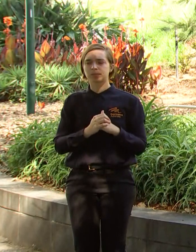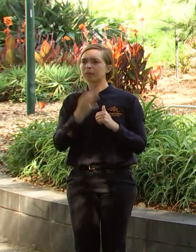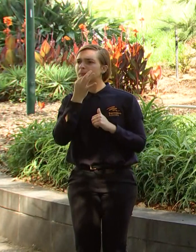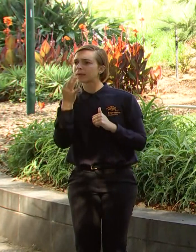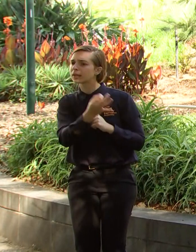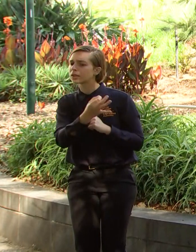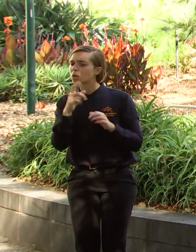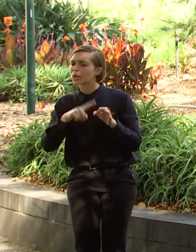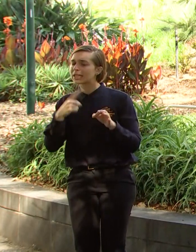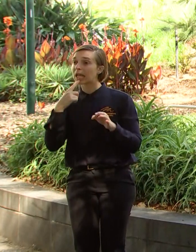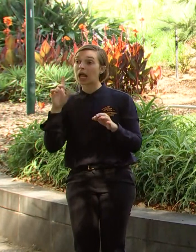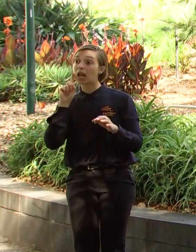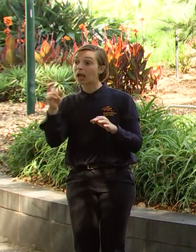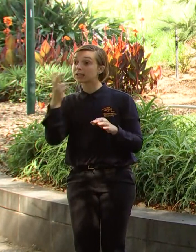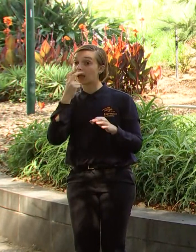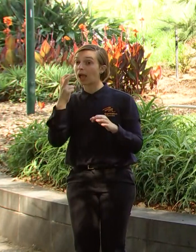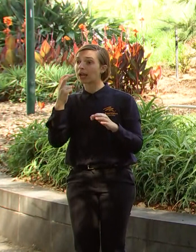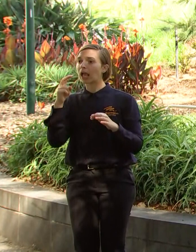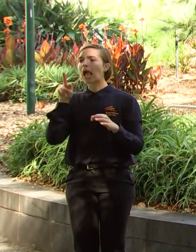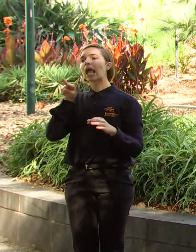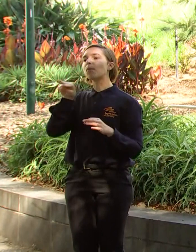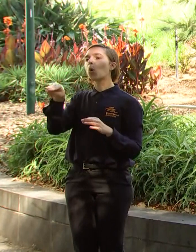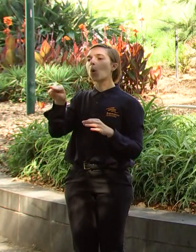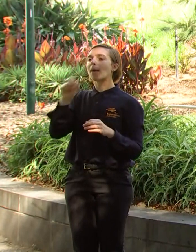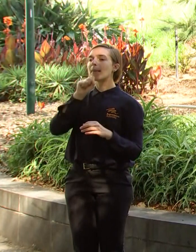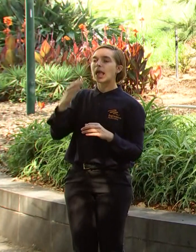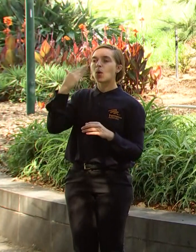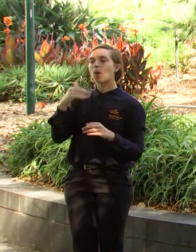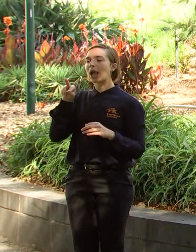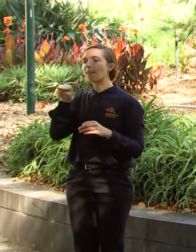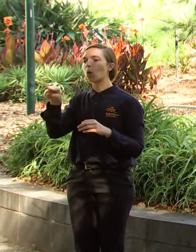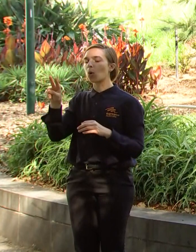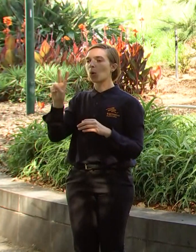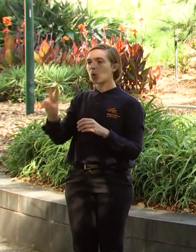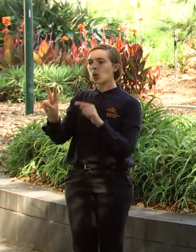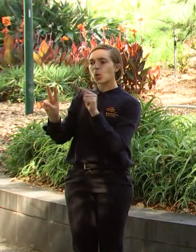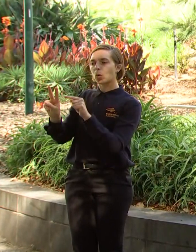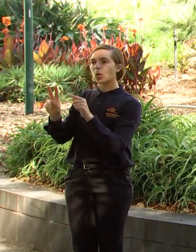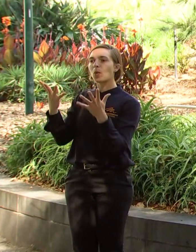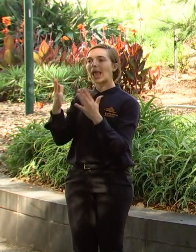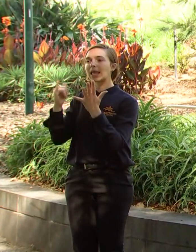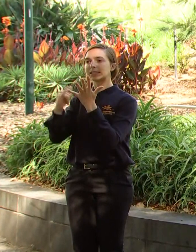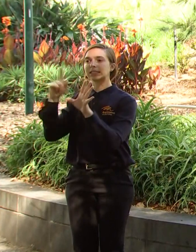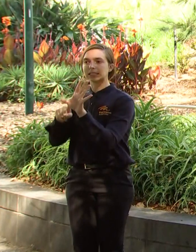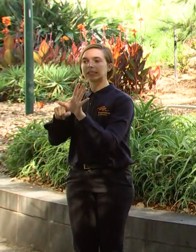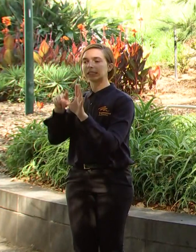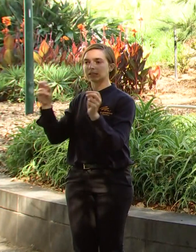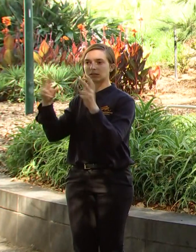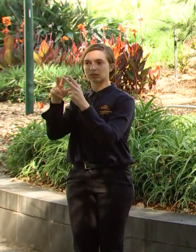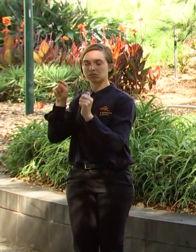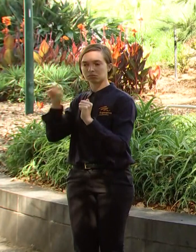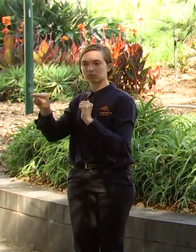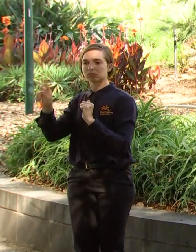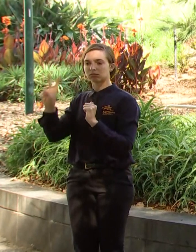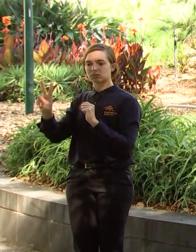were released after being detained for 6 days. They maintained that when they arrived in January 1, they should have been allowed to return home to Sydney